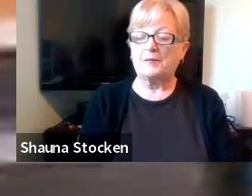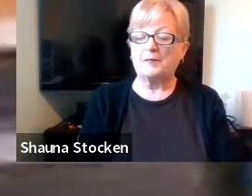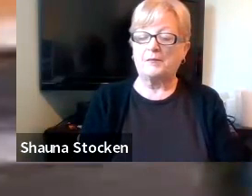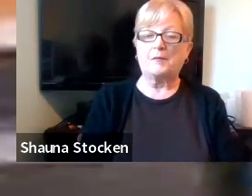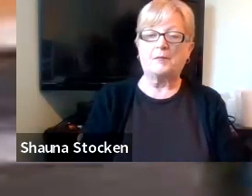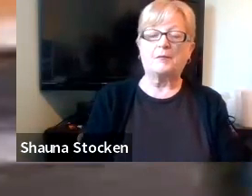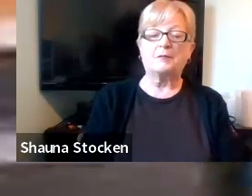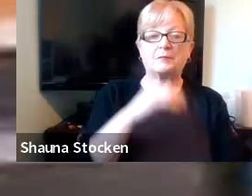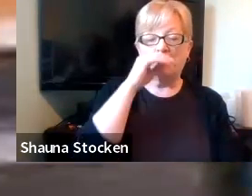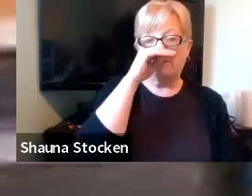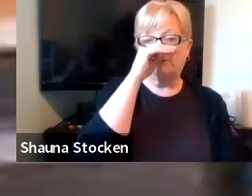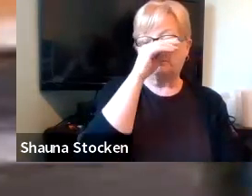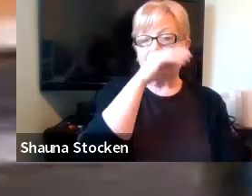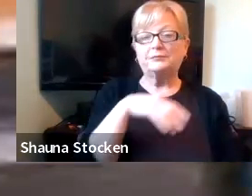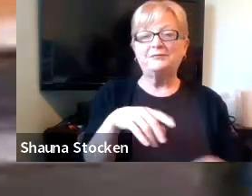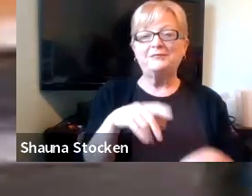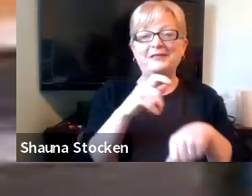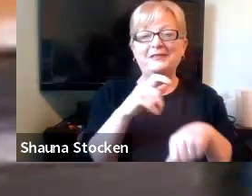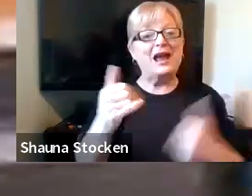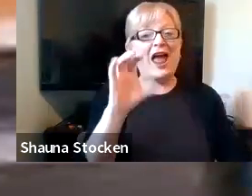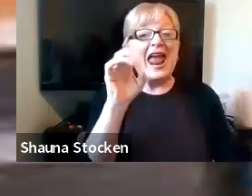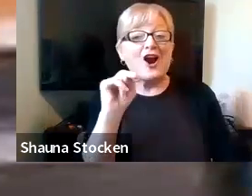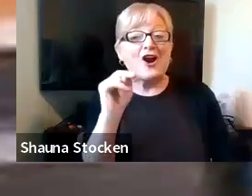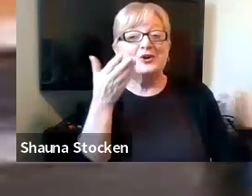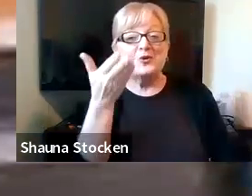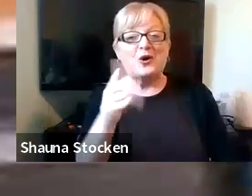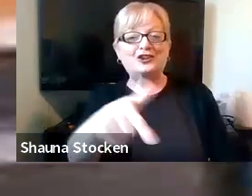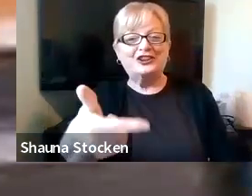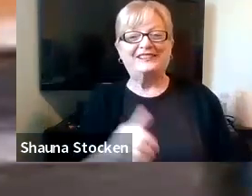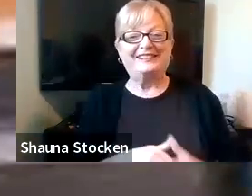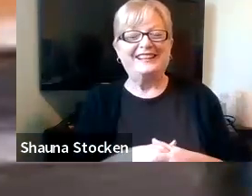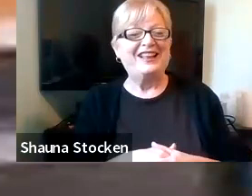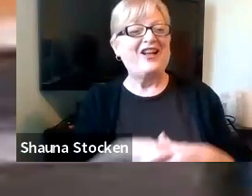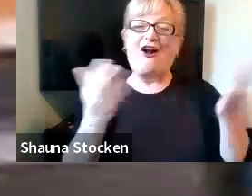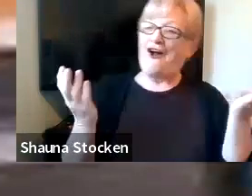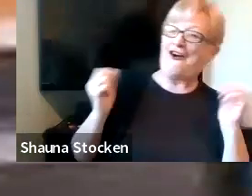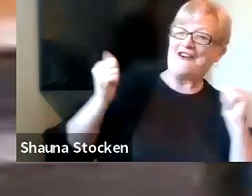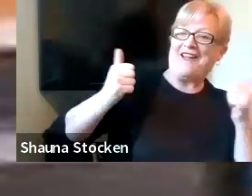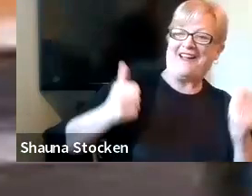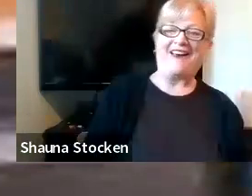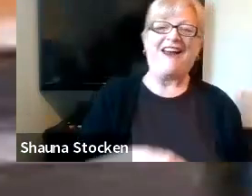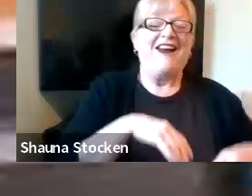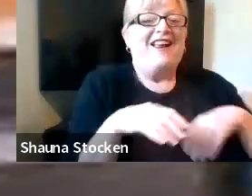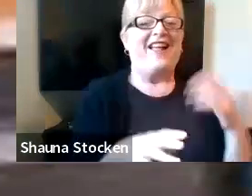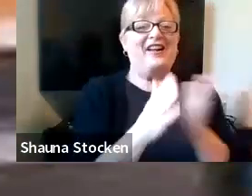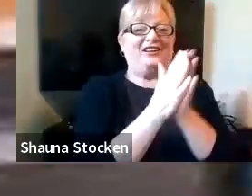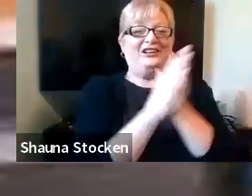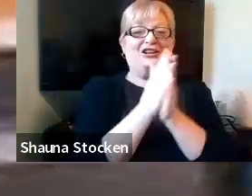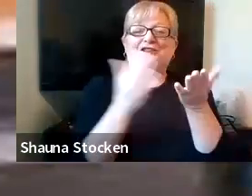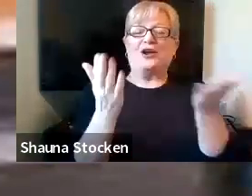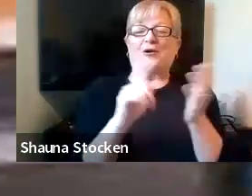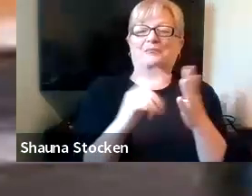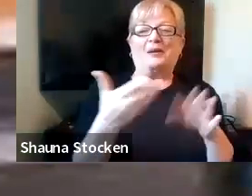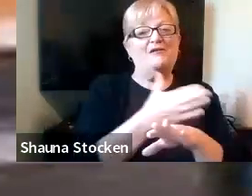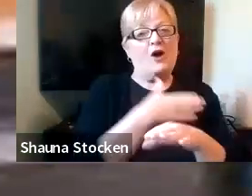Erin. Time for your oven to shine. All right. Okay. So, before I go through